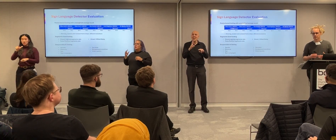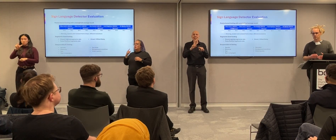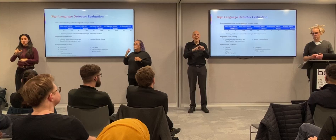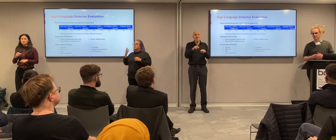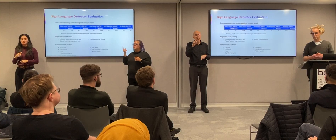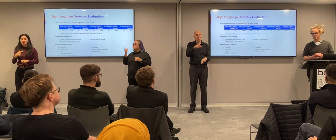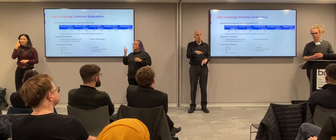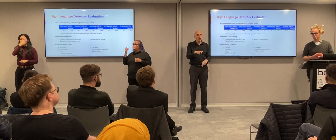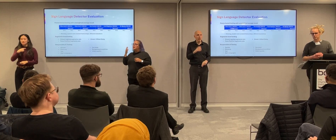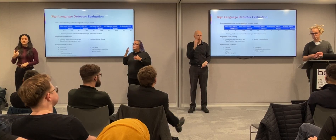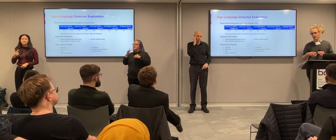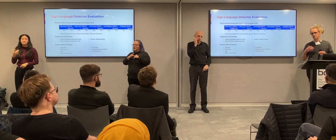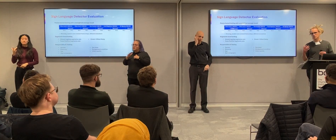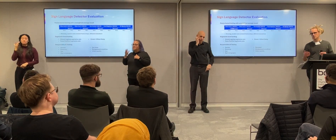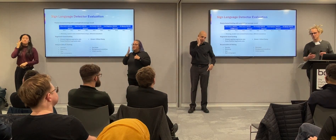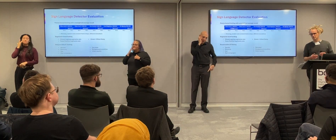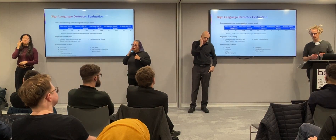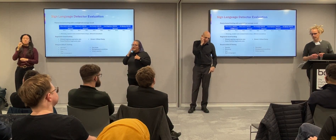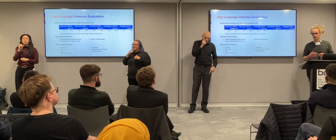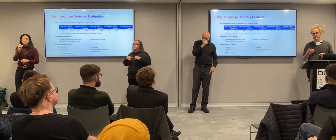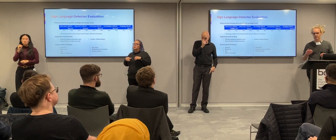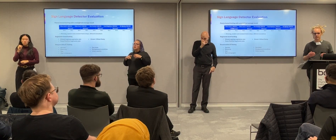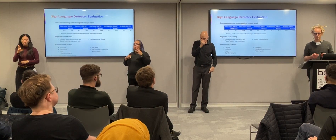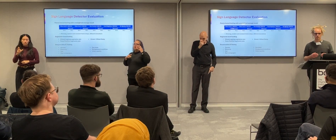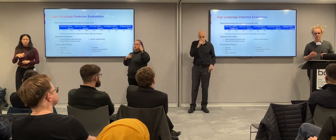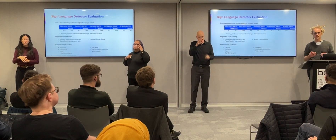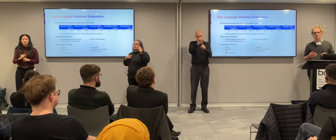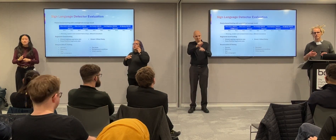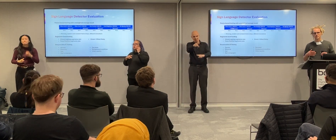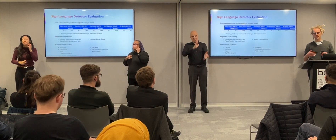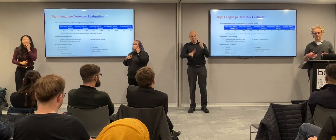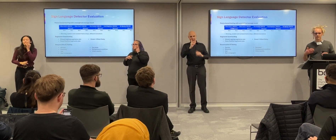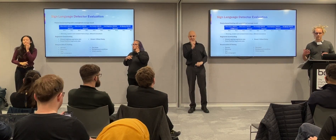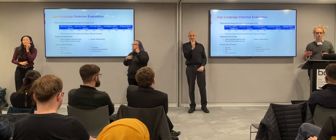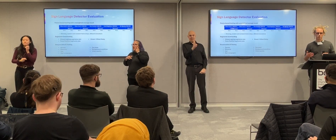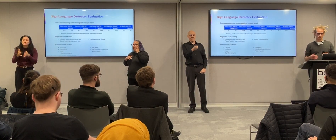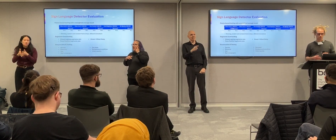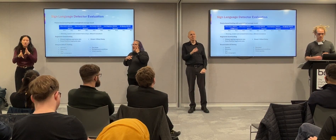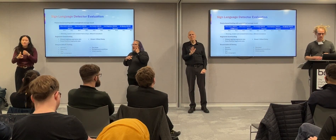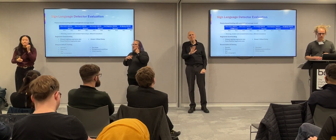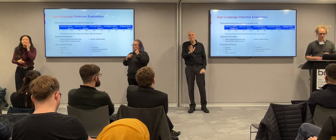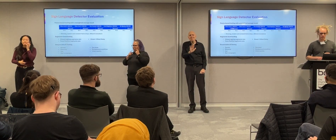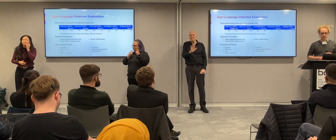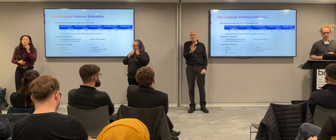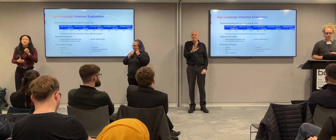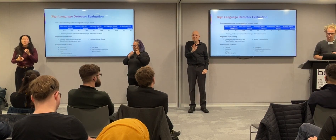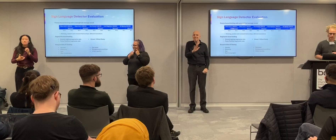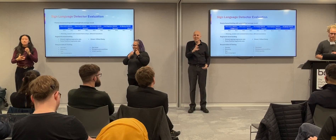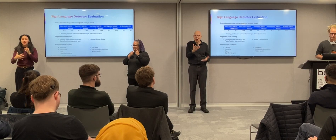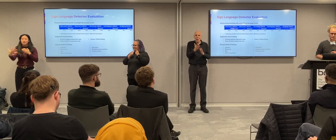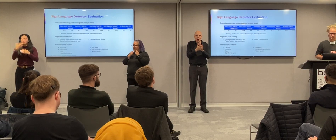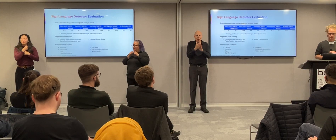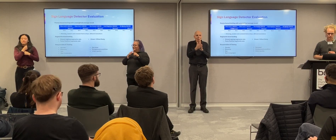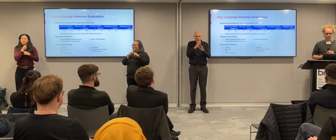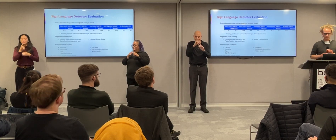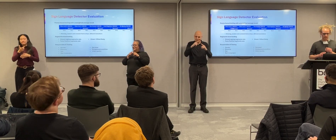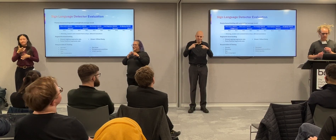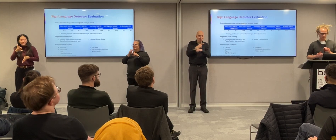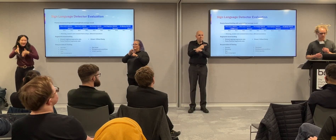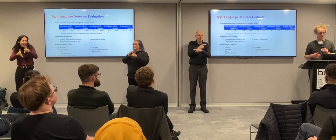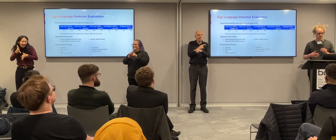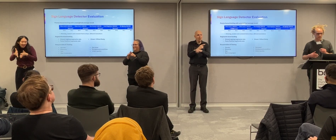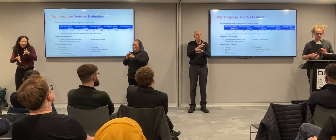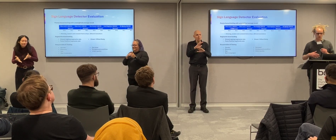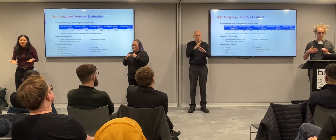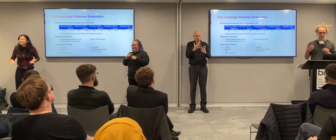they scratch, I don't know, their cheek, that actually becomes treated as